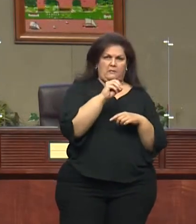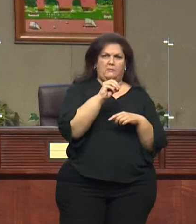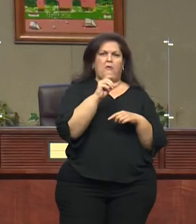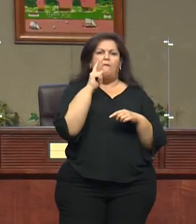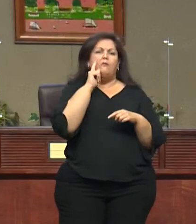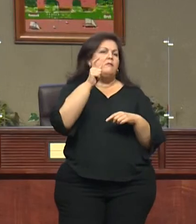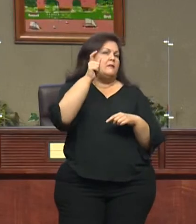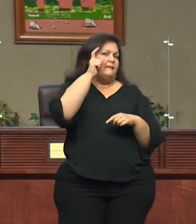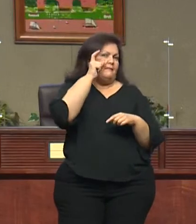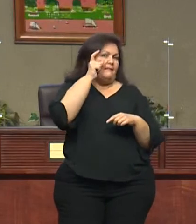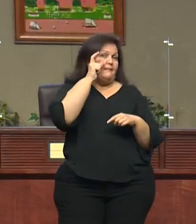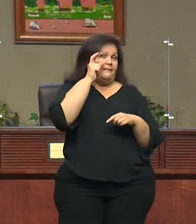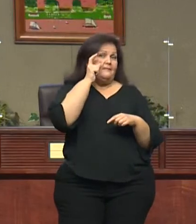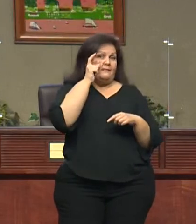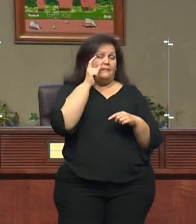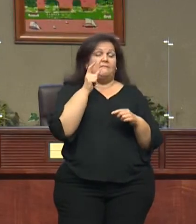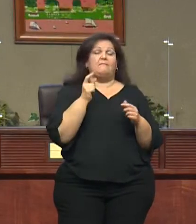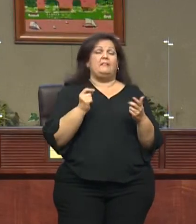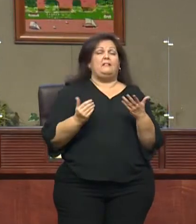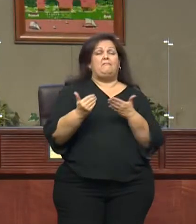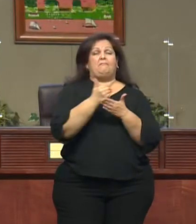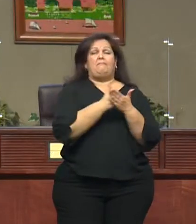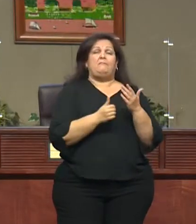eyewear convention will generate